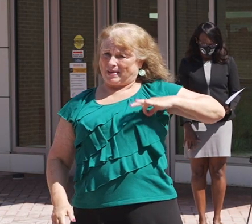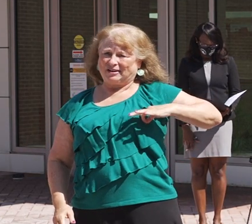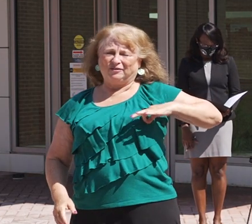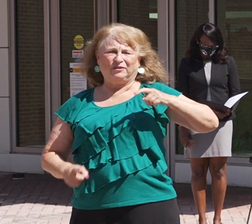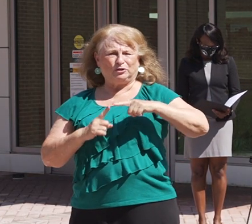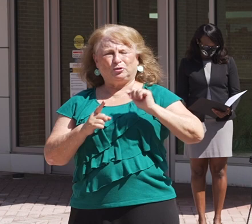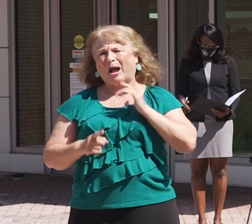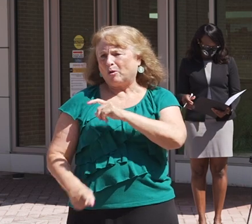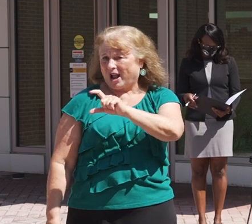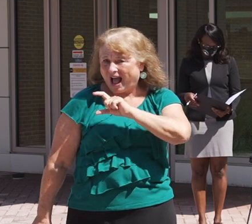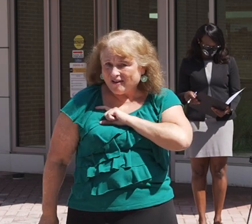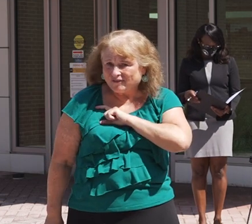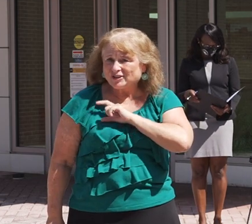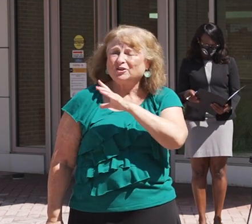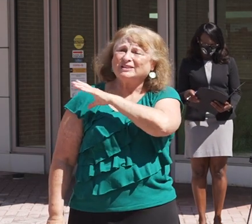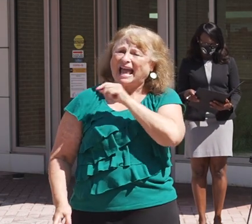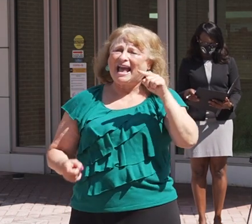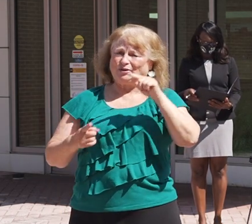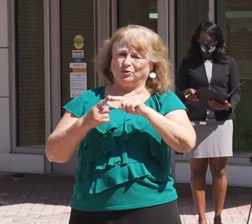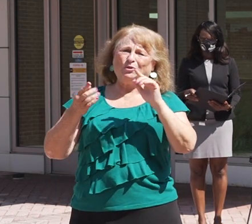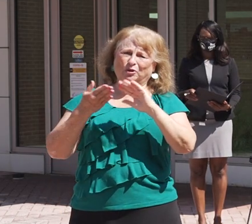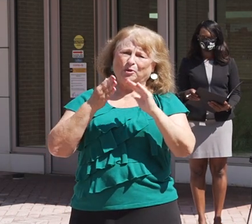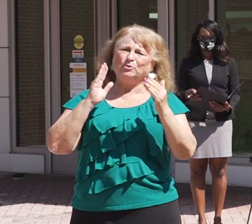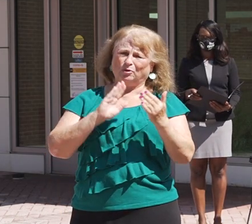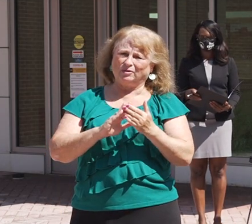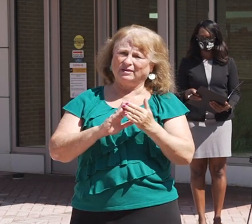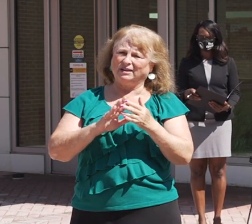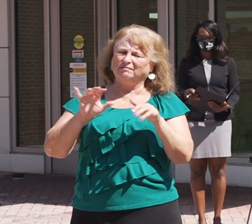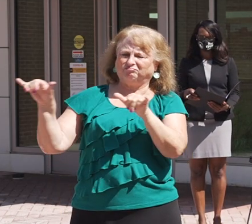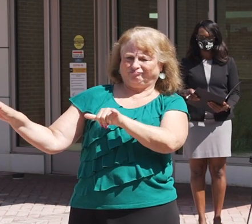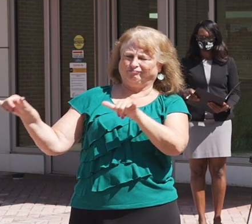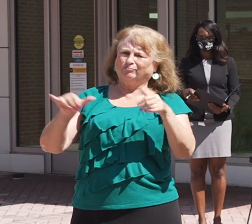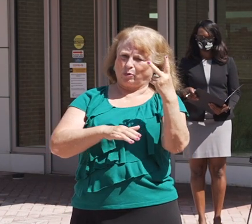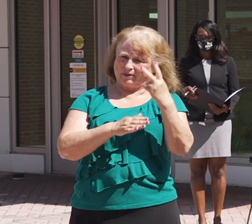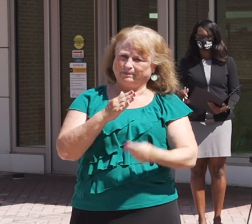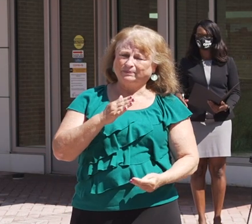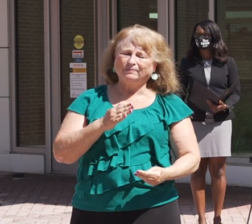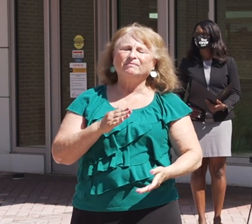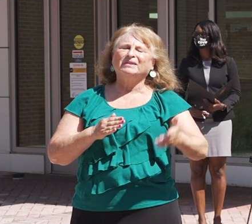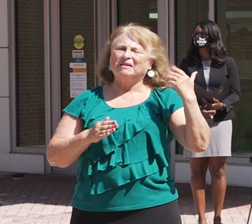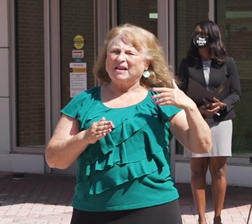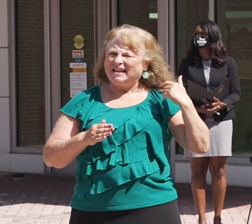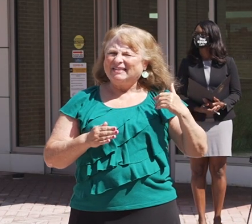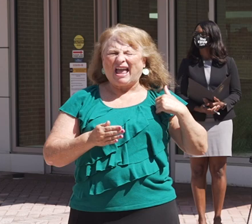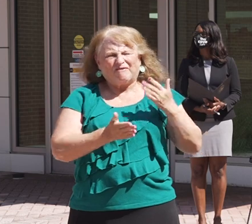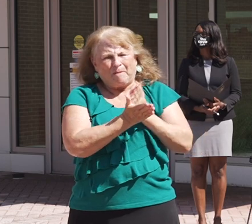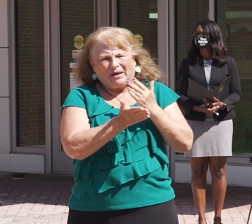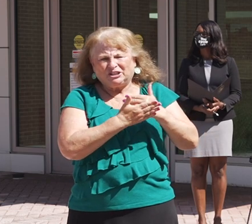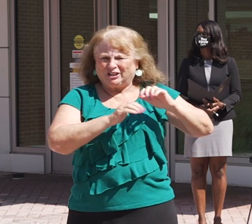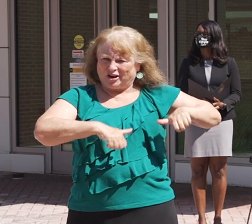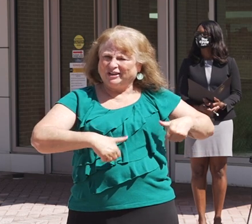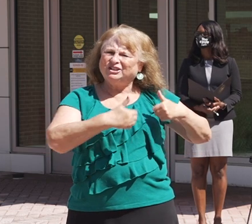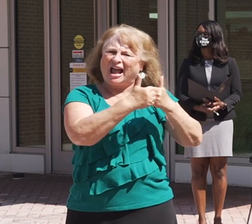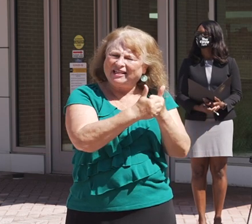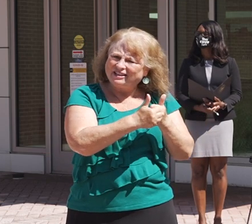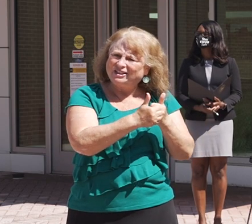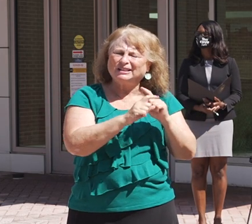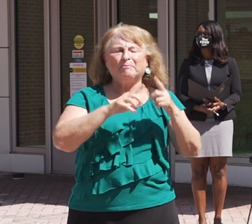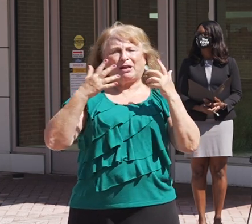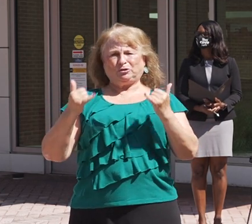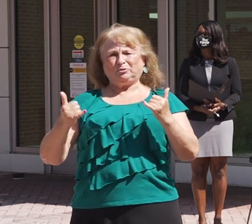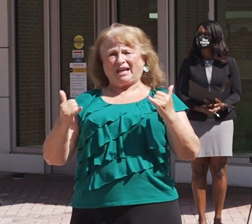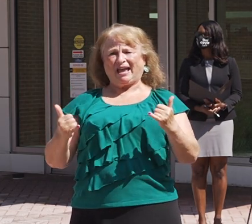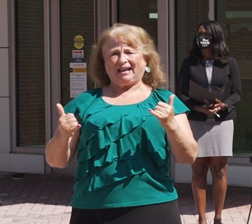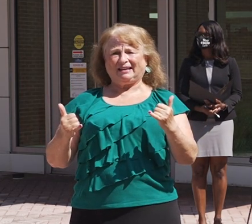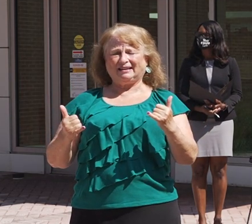to our officers and to the community alike. At the time, there were budgetary challenges, but